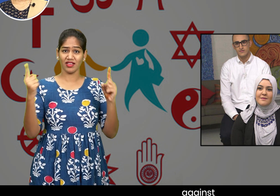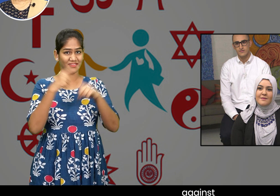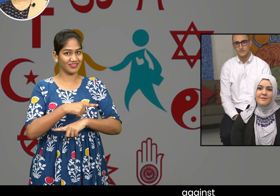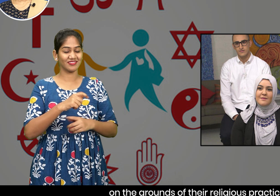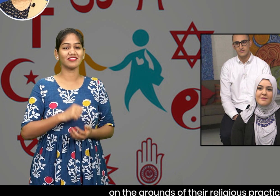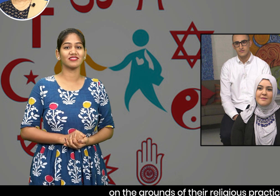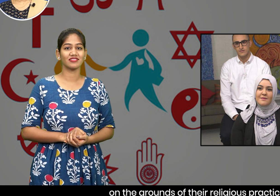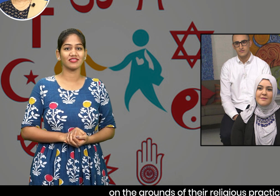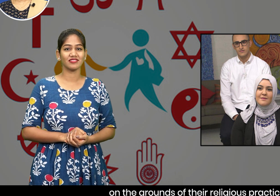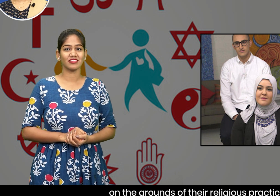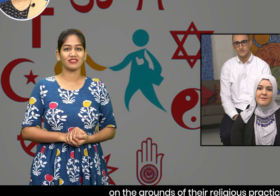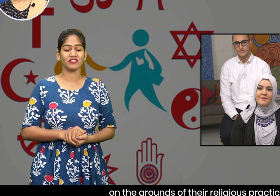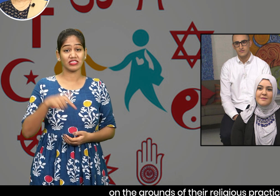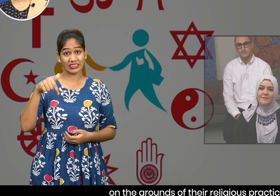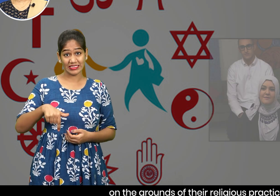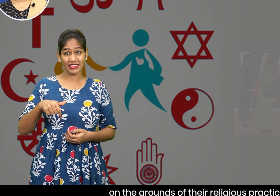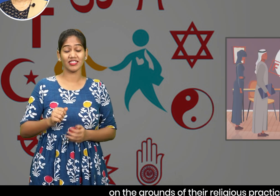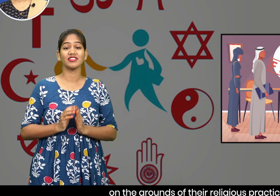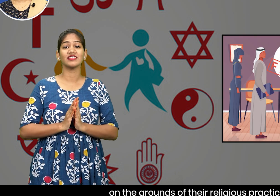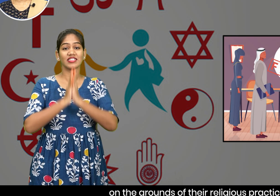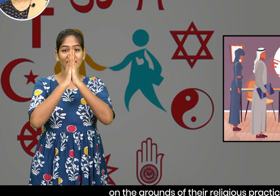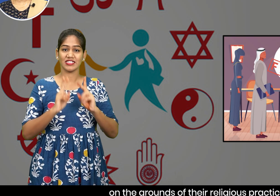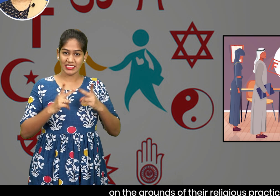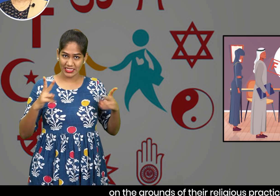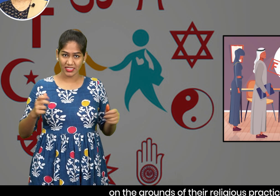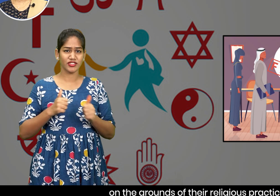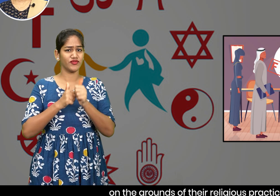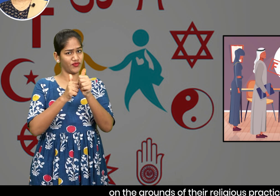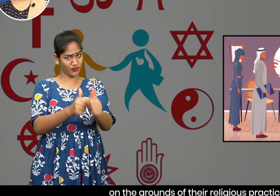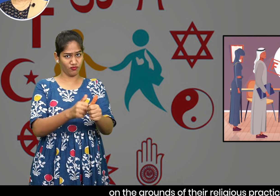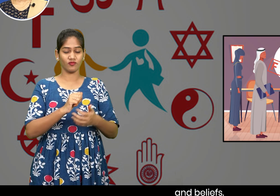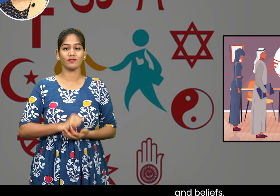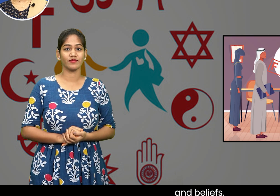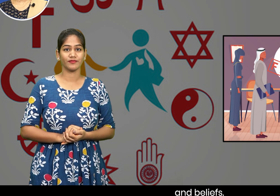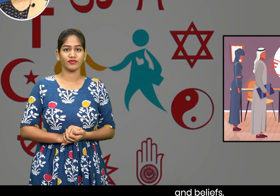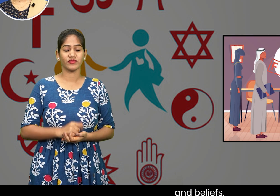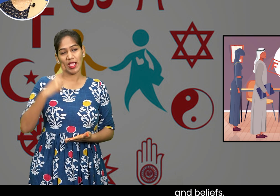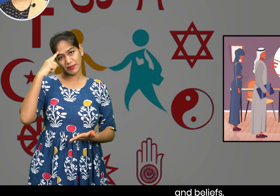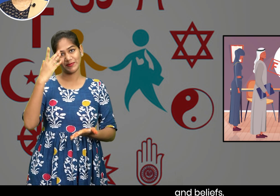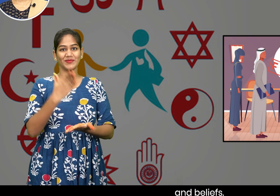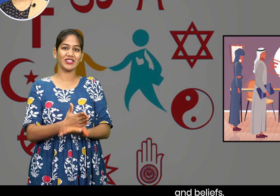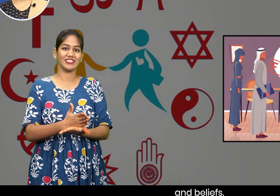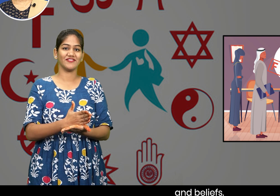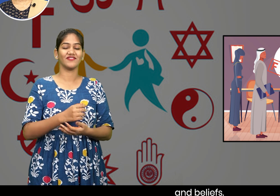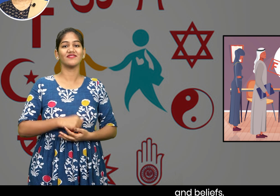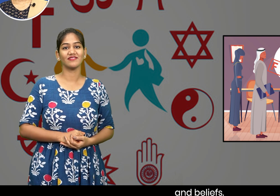against on the grounds of their religious practices and beliefs.